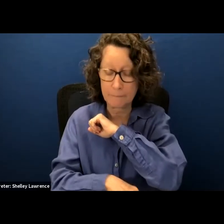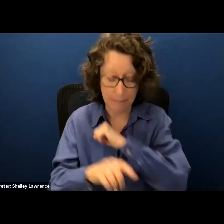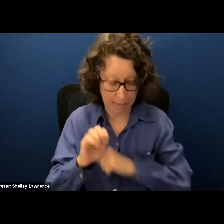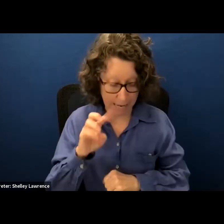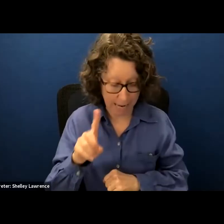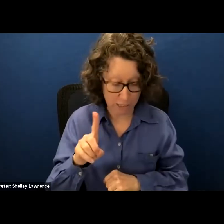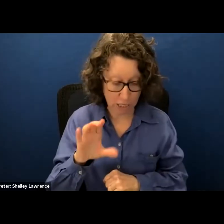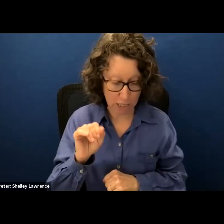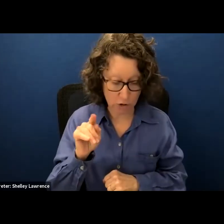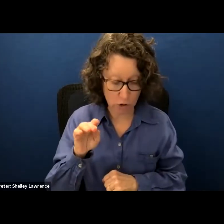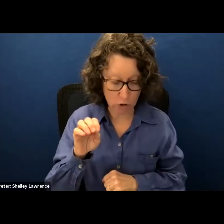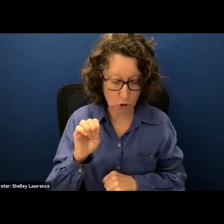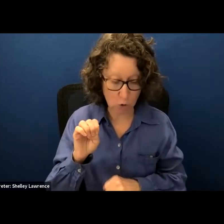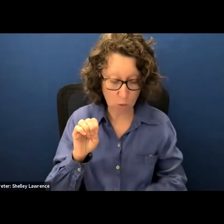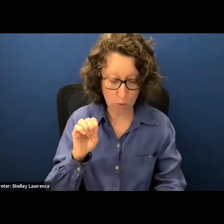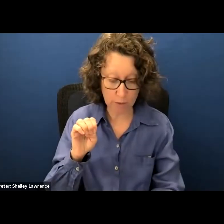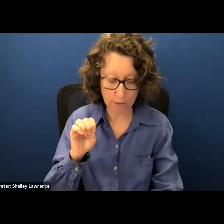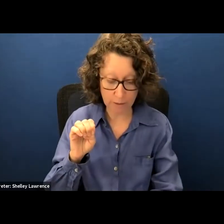Education Code